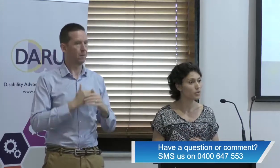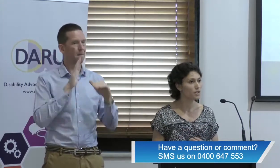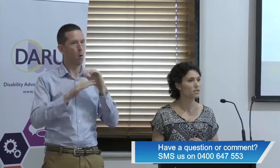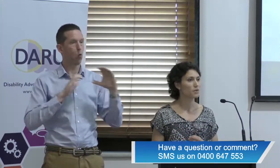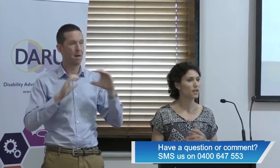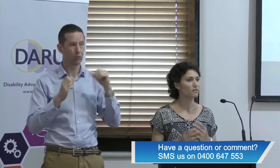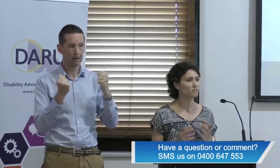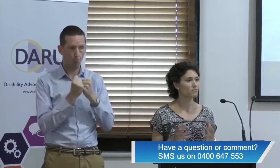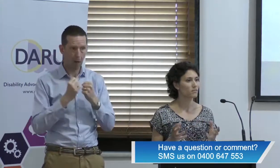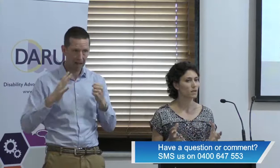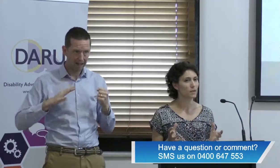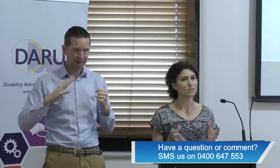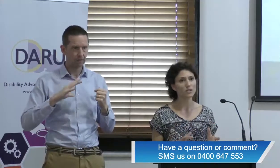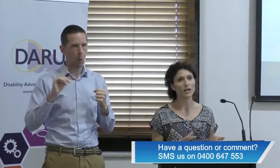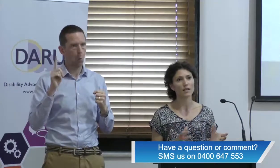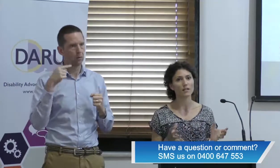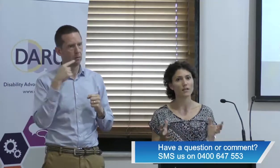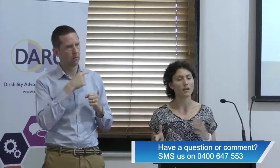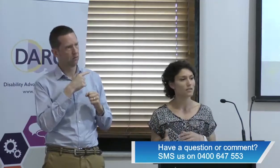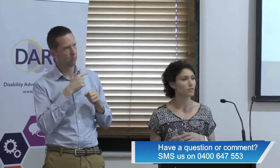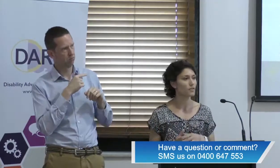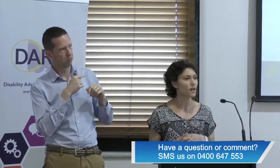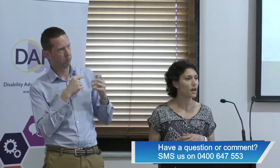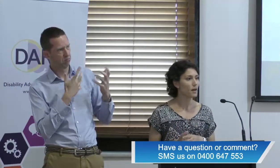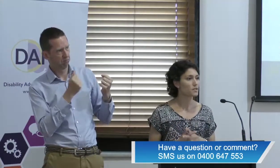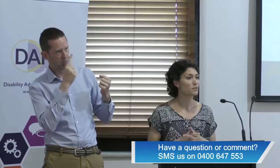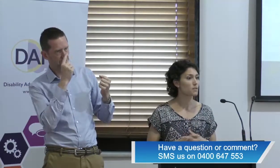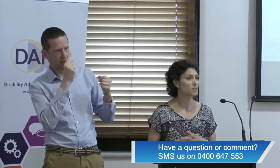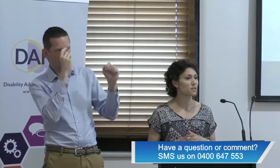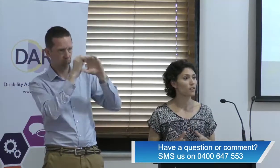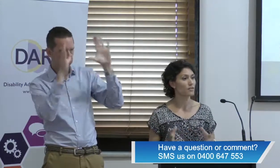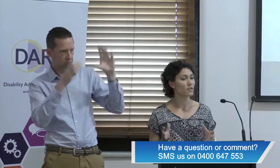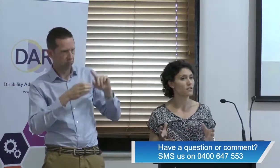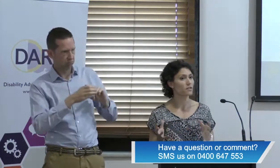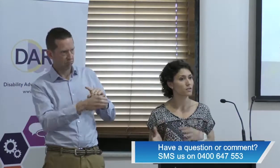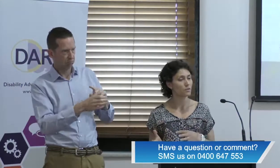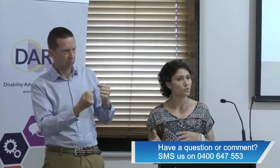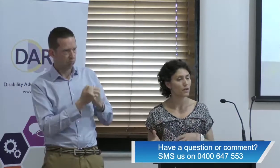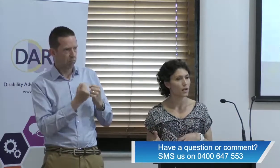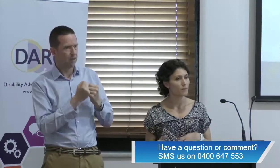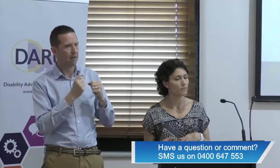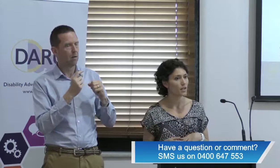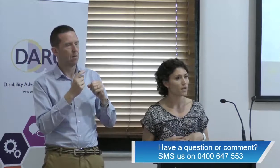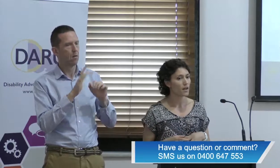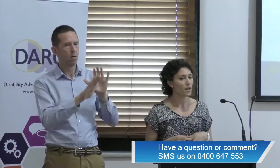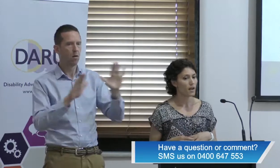communication support needs and what that might look like, and the kinds of disabilities that often